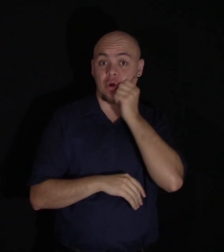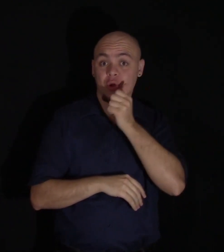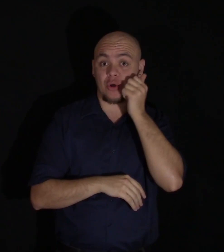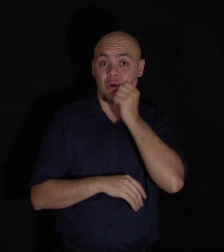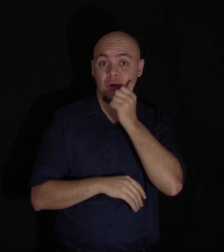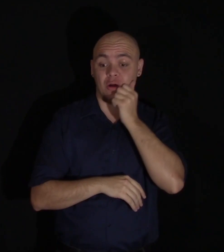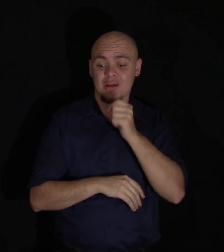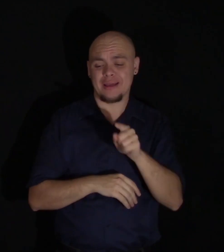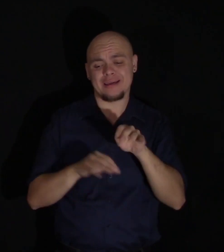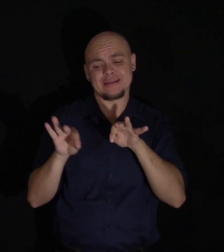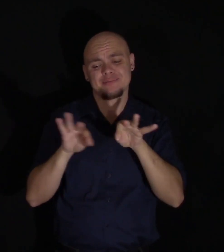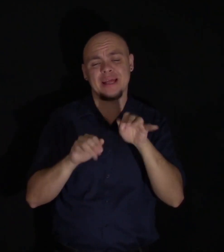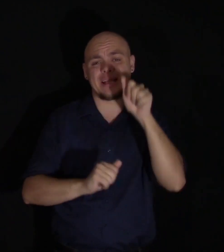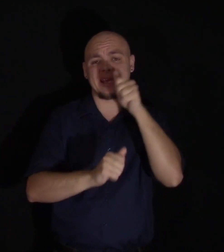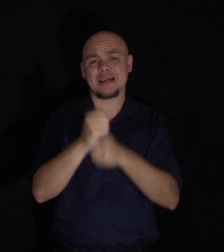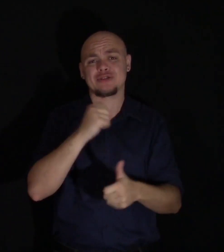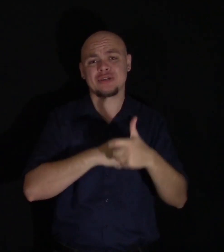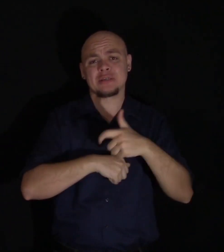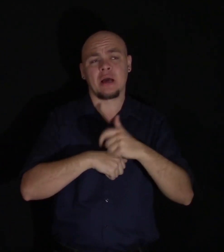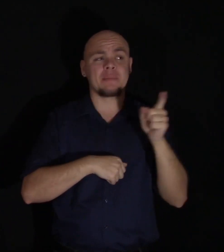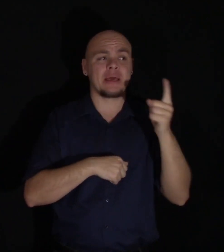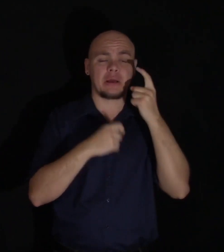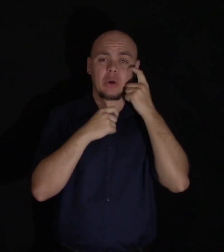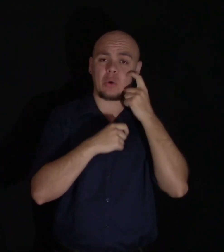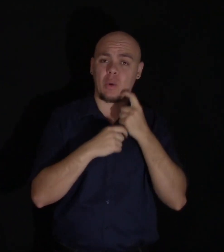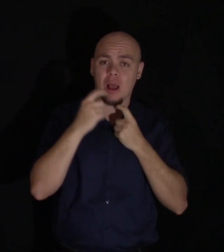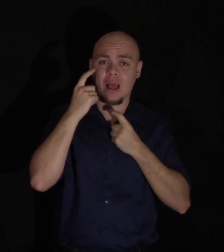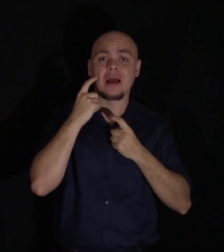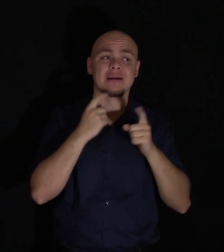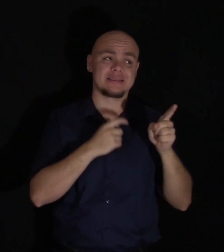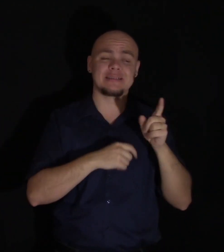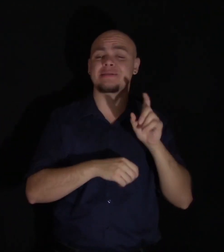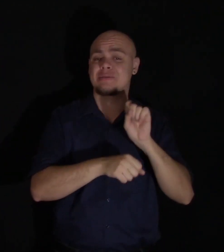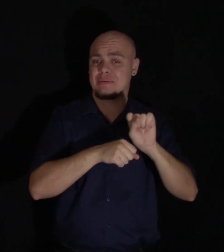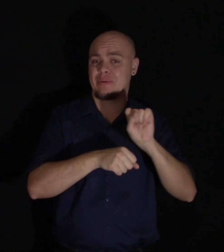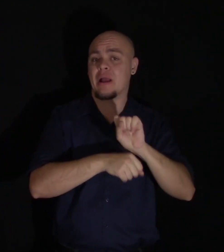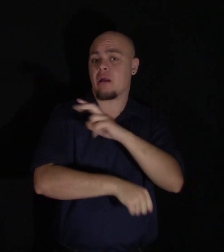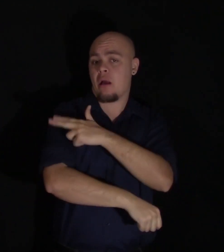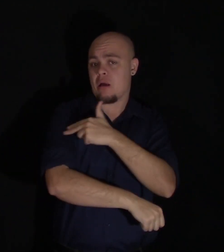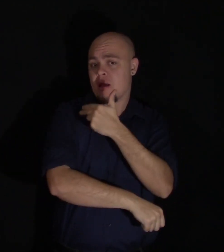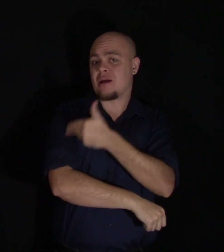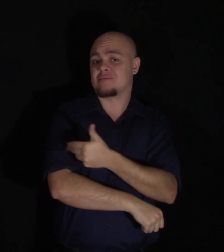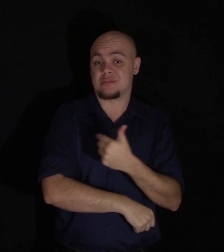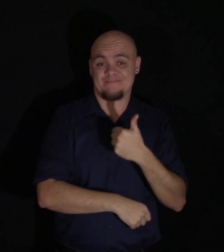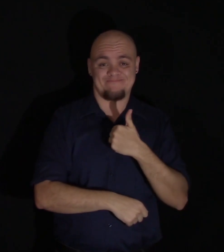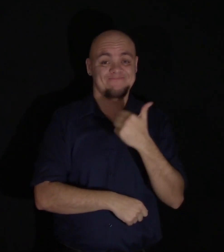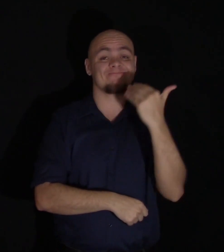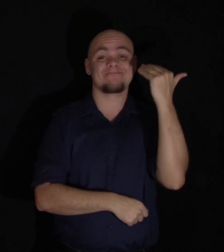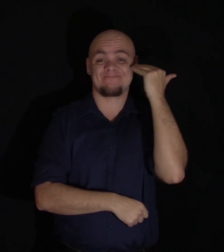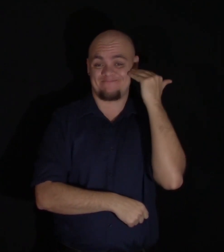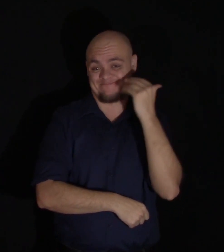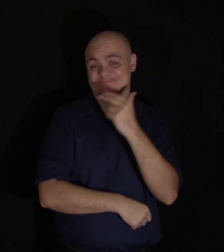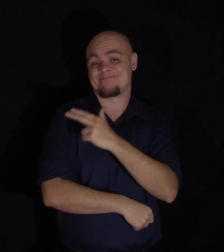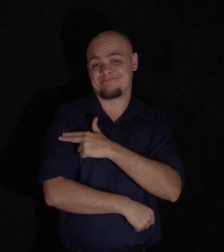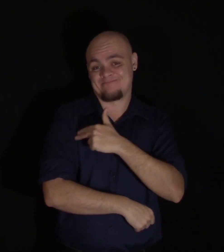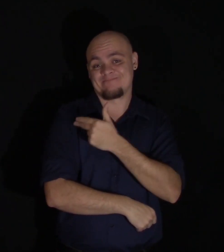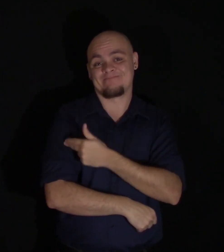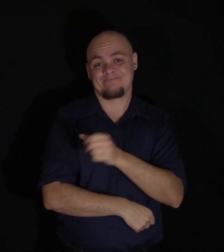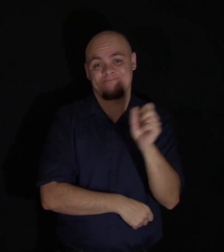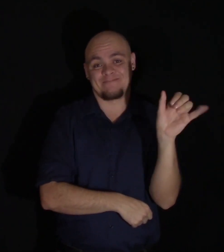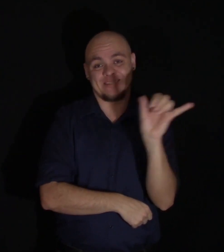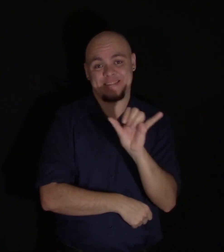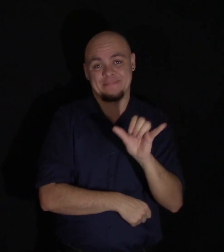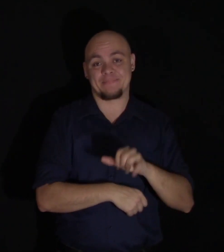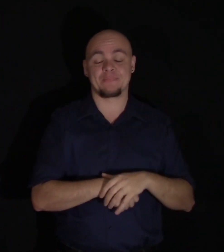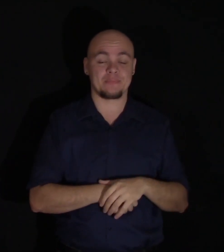eye. Doug's story takes place in a hospital. I know a thing or two about hospitals. A